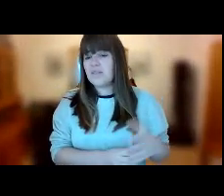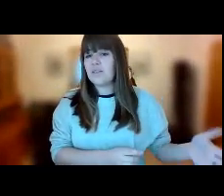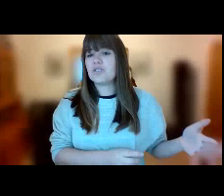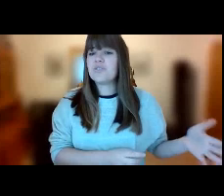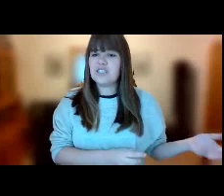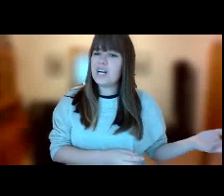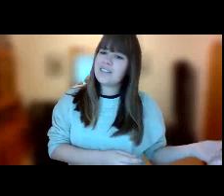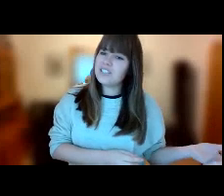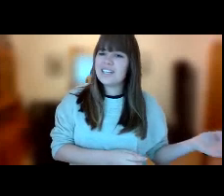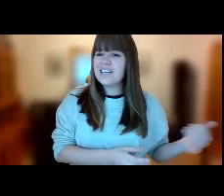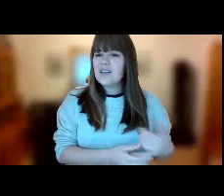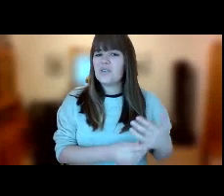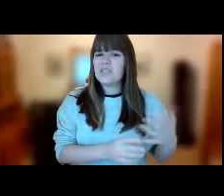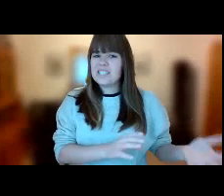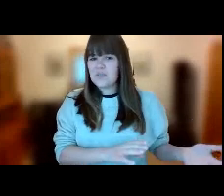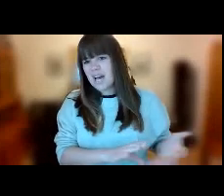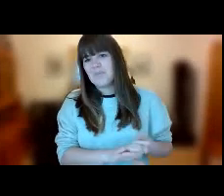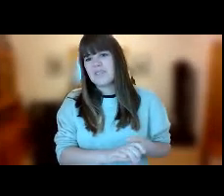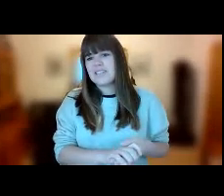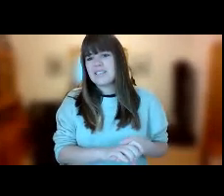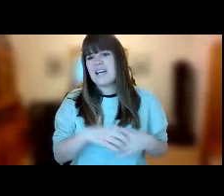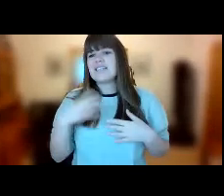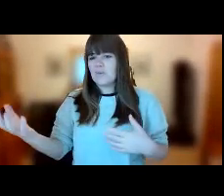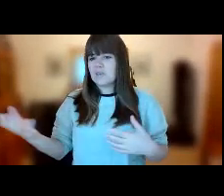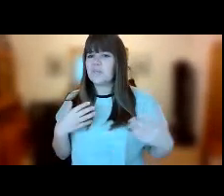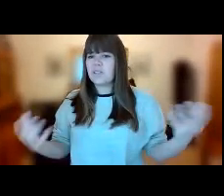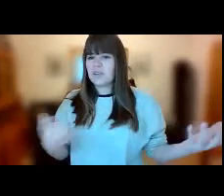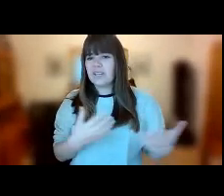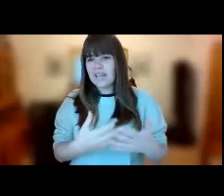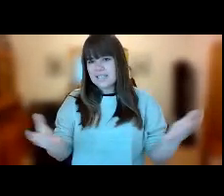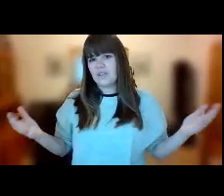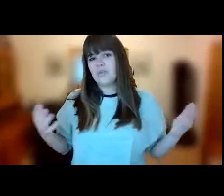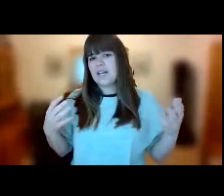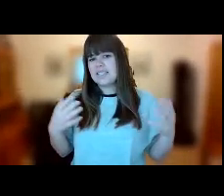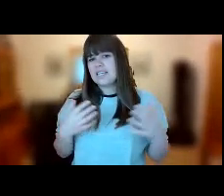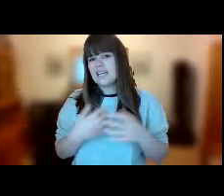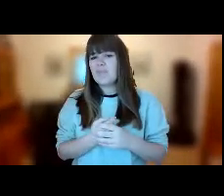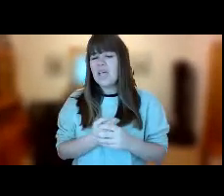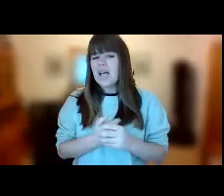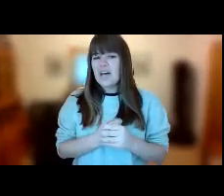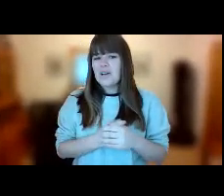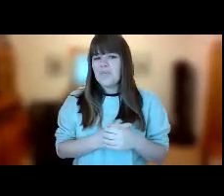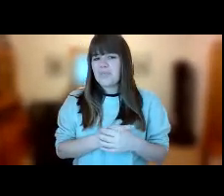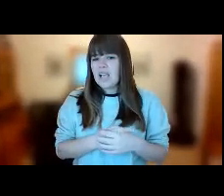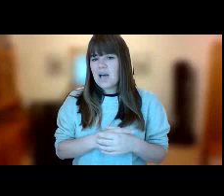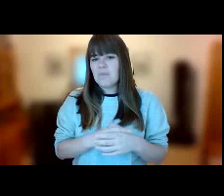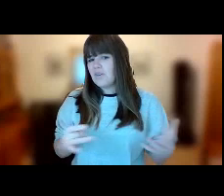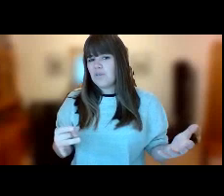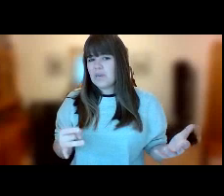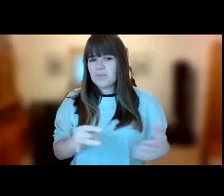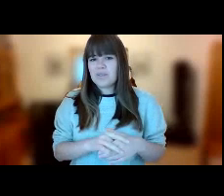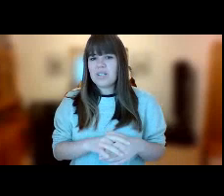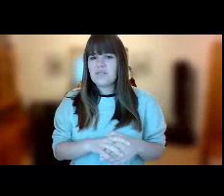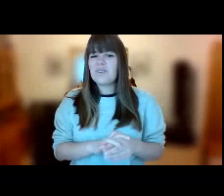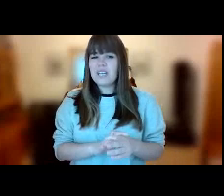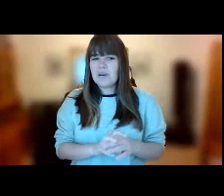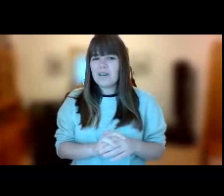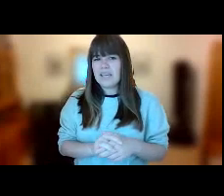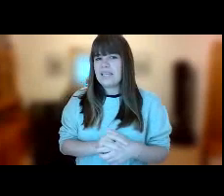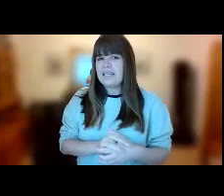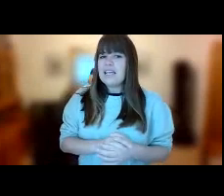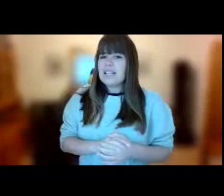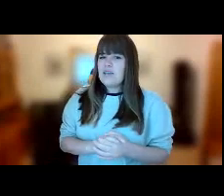say, oh, they found this really challenging, or this is what happened. That's how we should be communicating on a wider team and with other people. So just